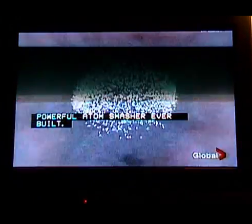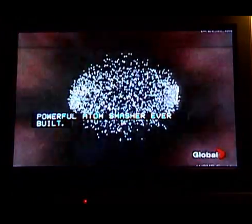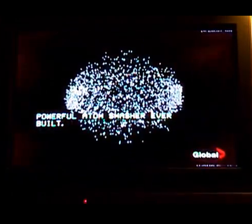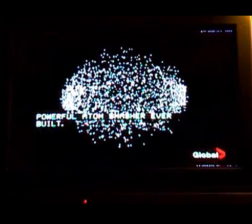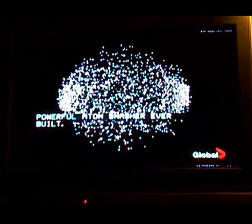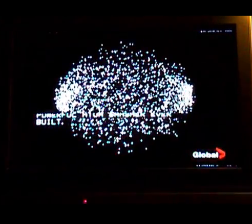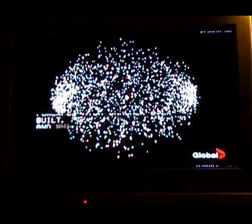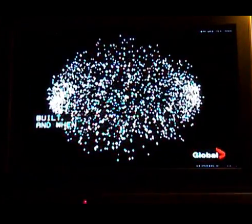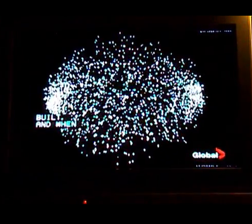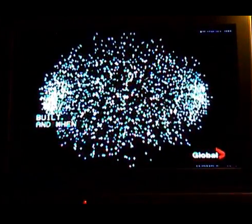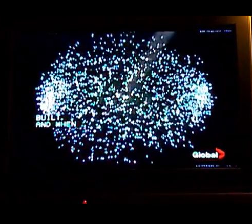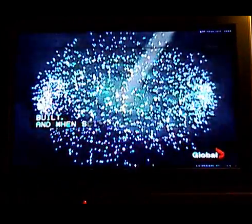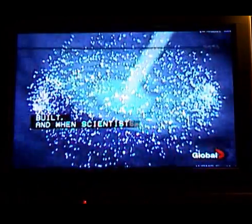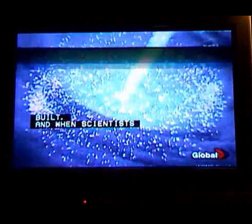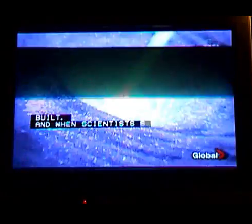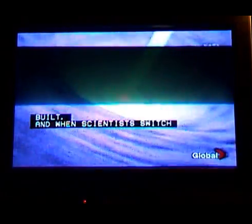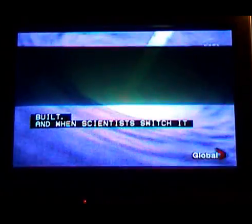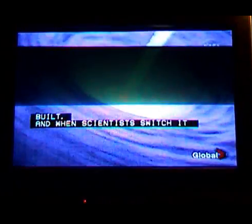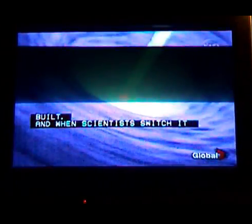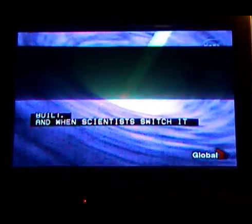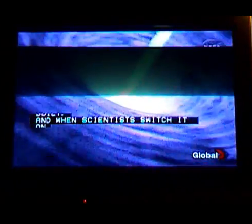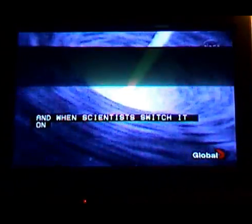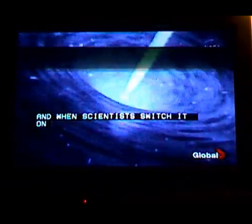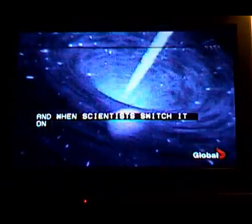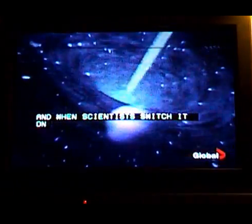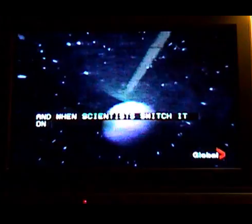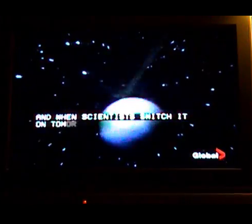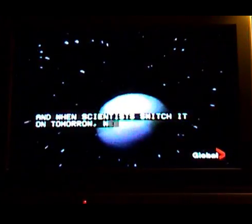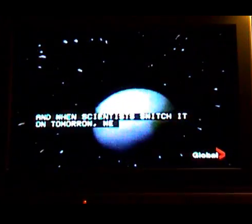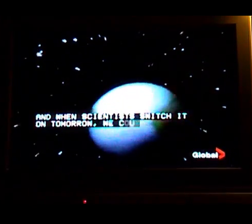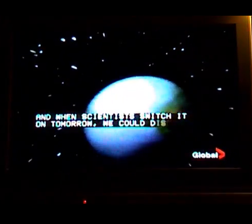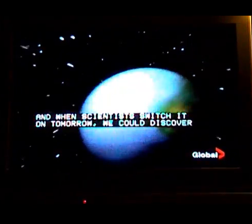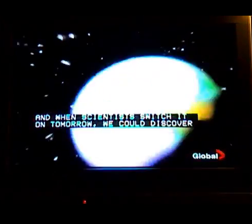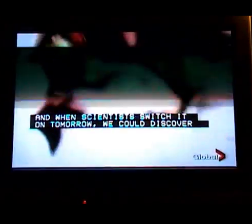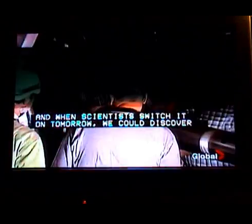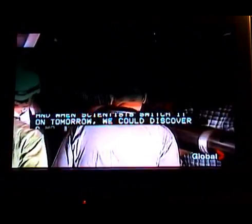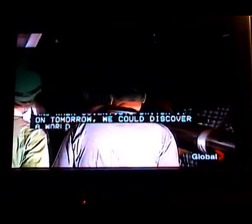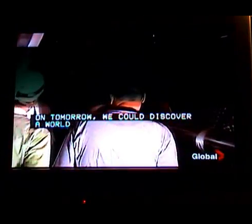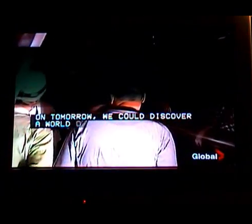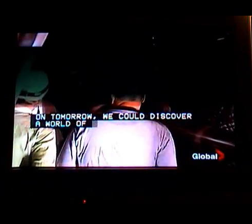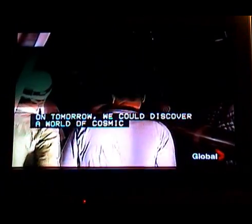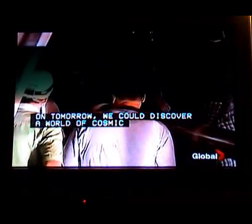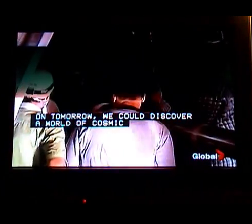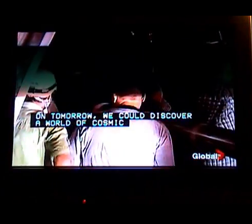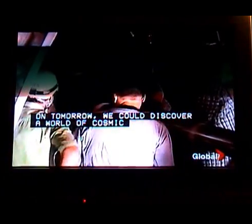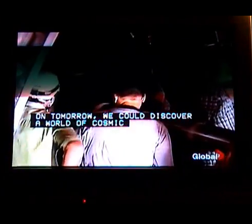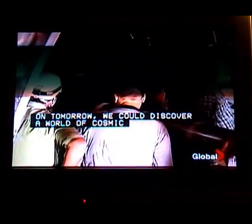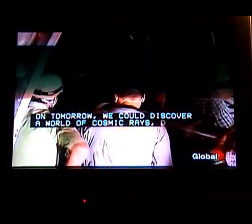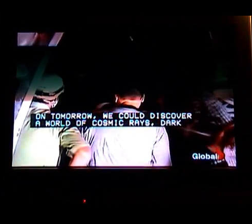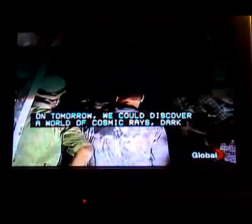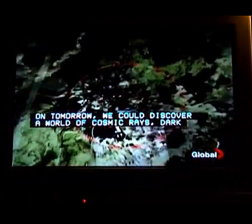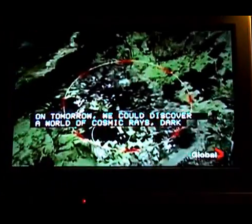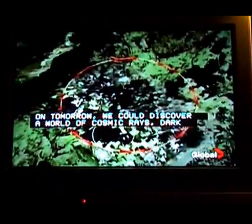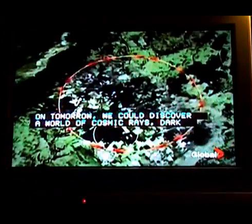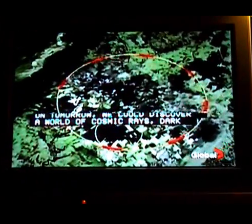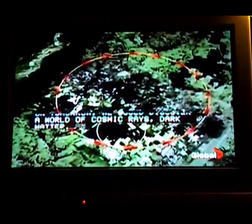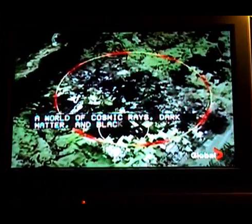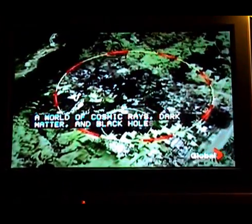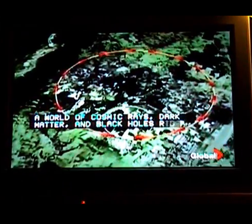rays, dark matter, and black holes right here on Earth. To do that, scientists have built a 17-mile